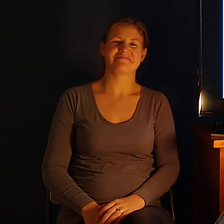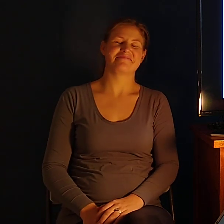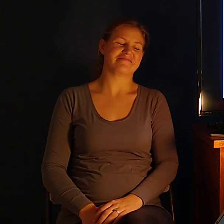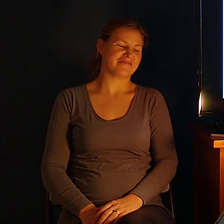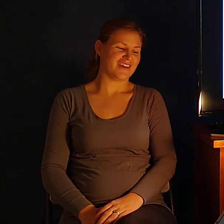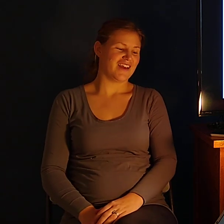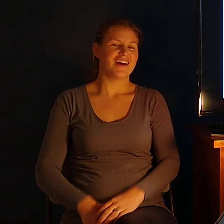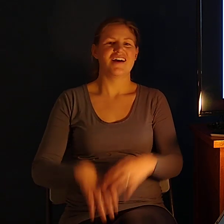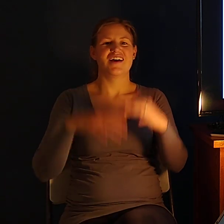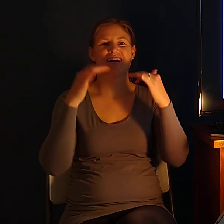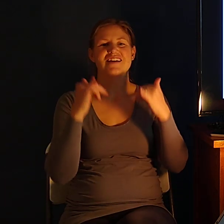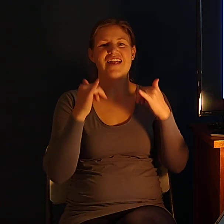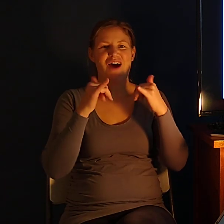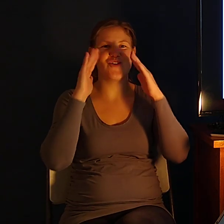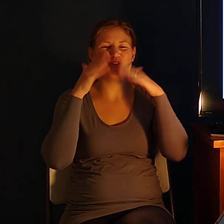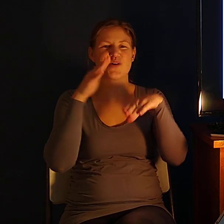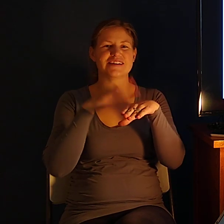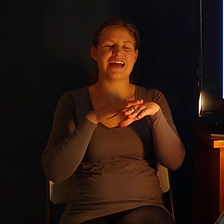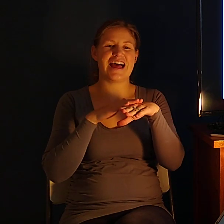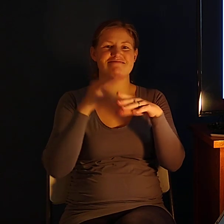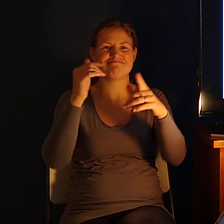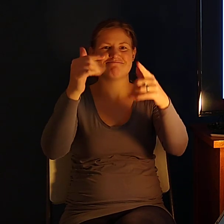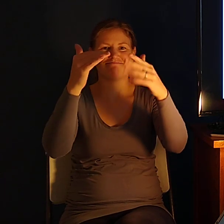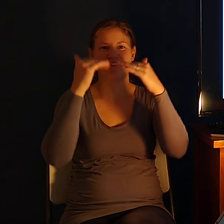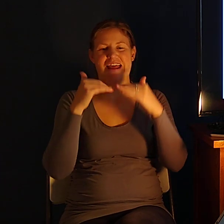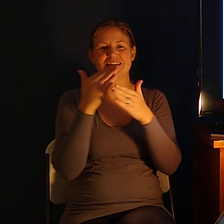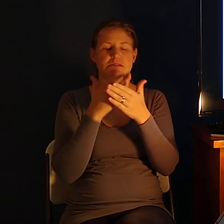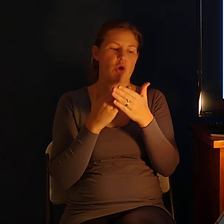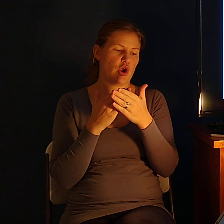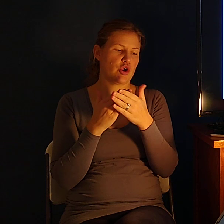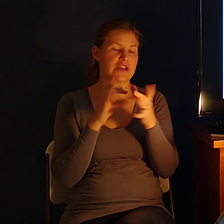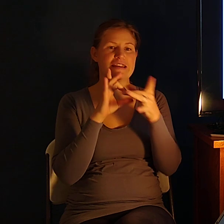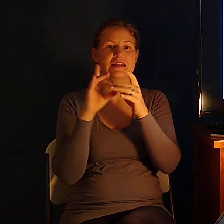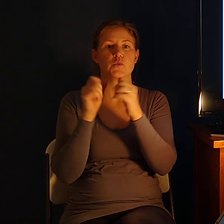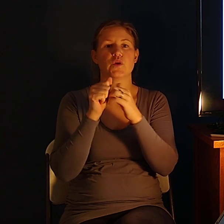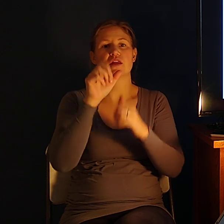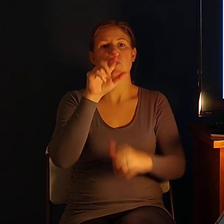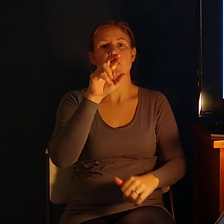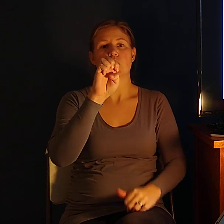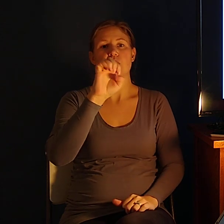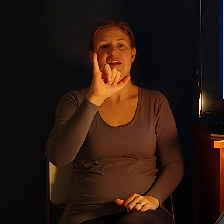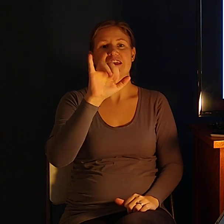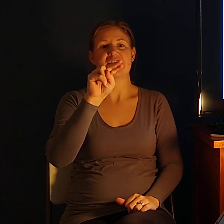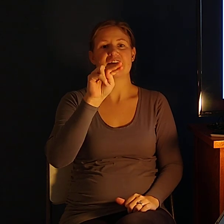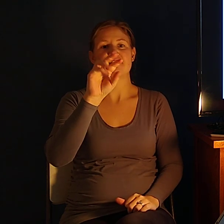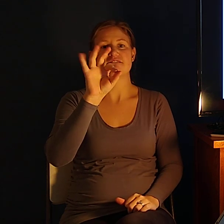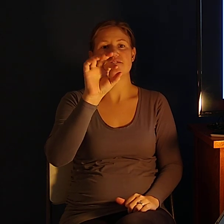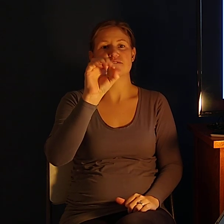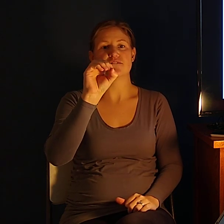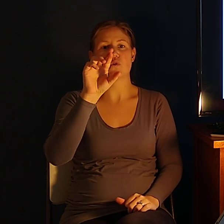Now let's look at next little section dealing with reinforced concrete